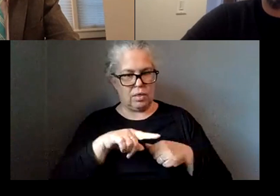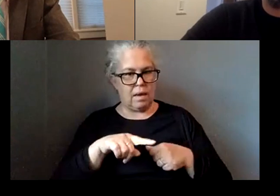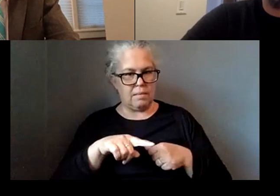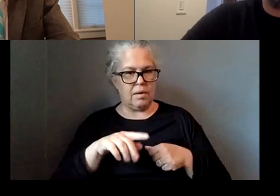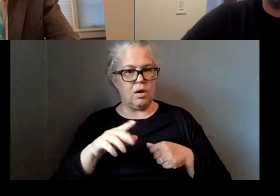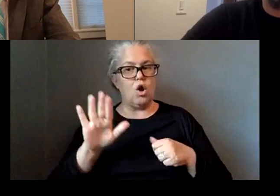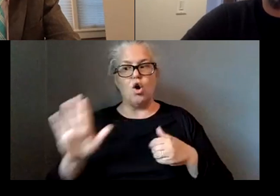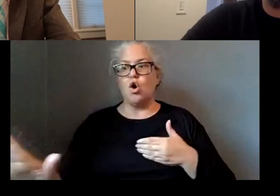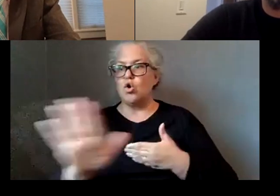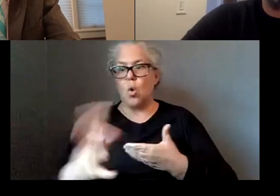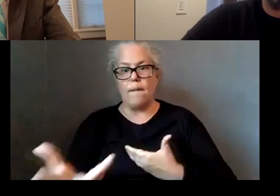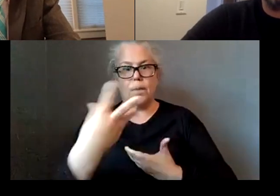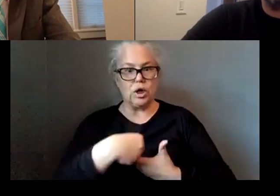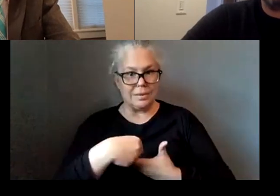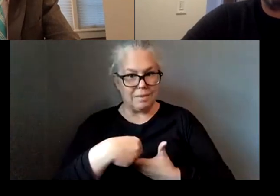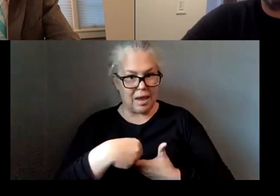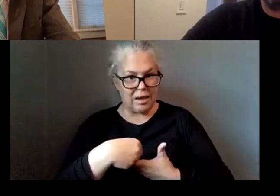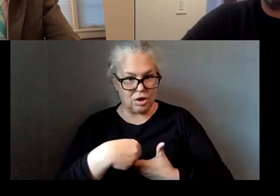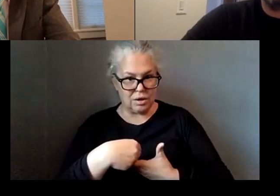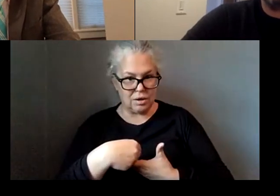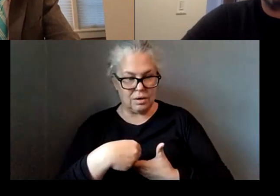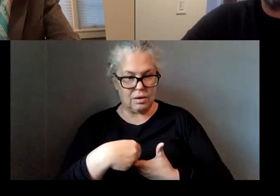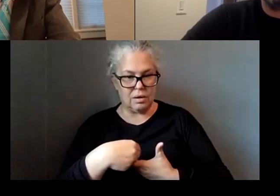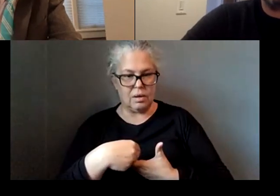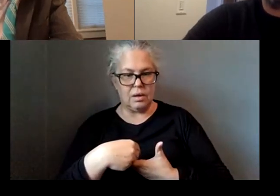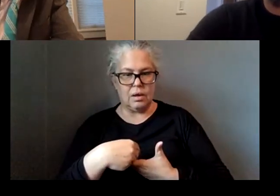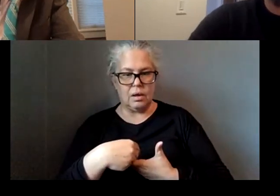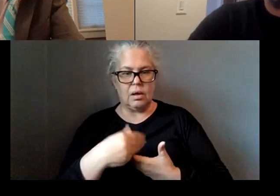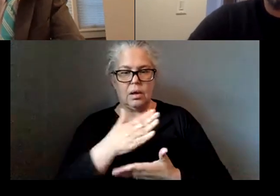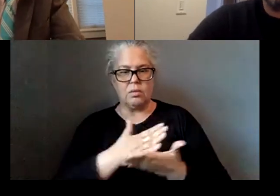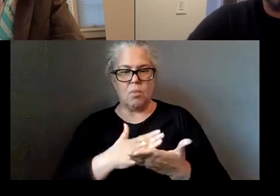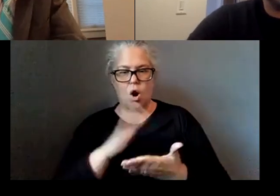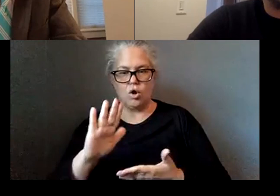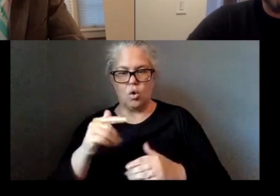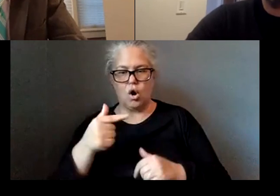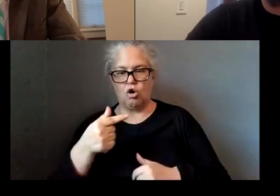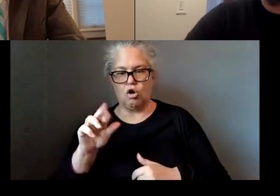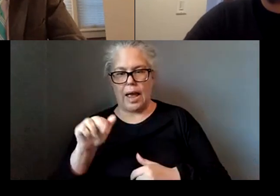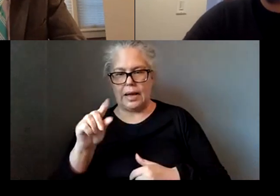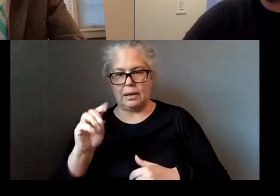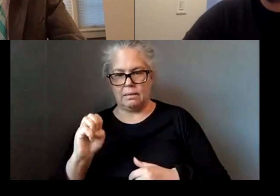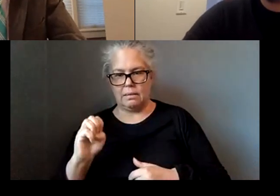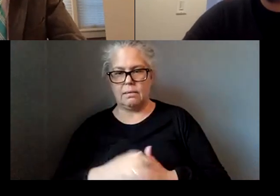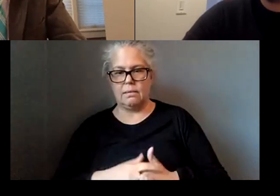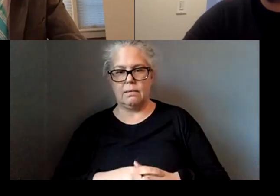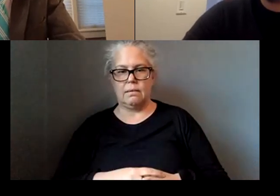participation in what we were doing that also figured into the grade.